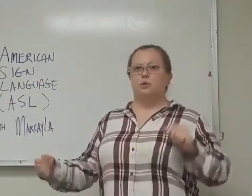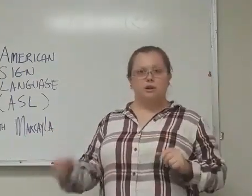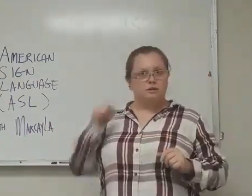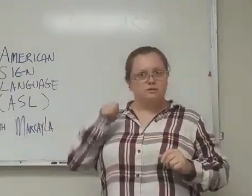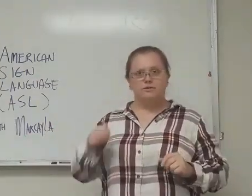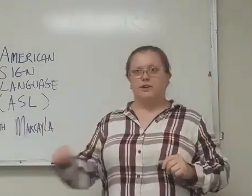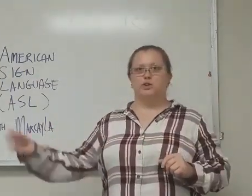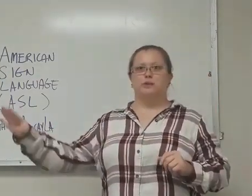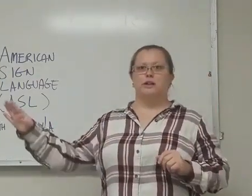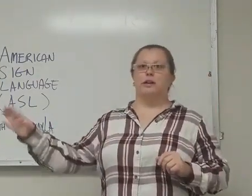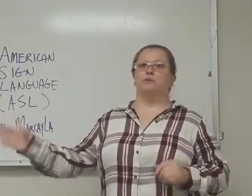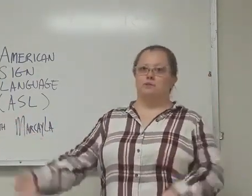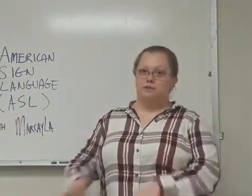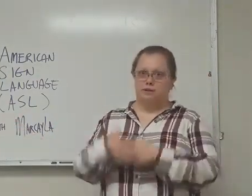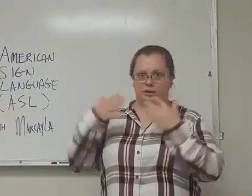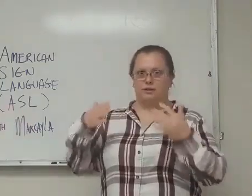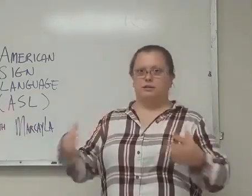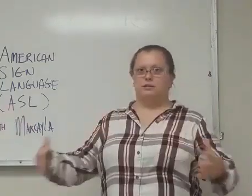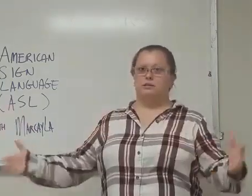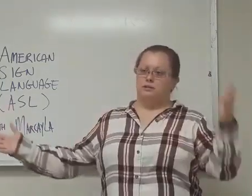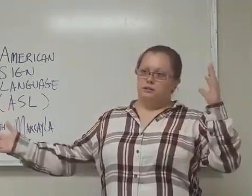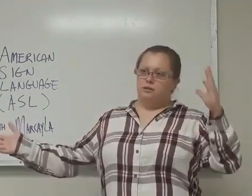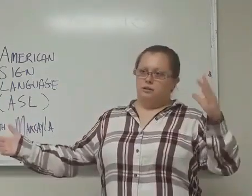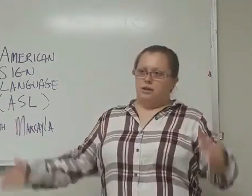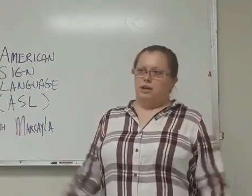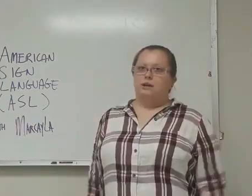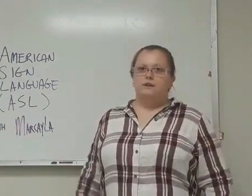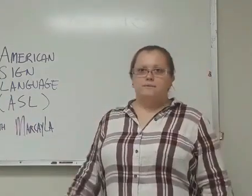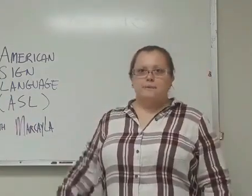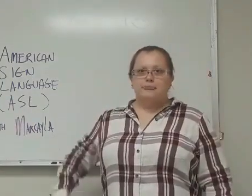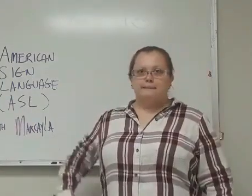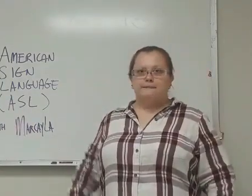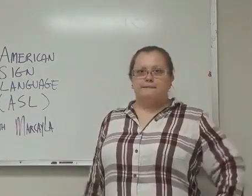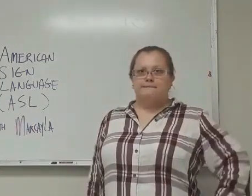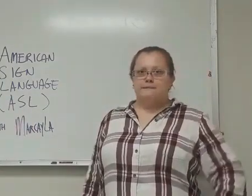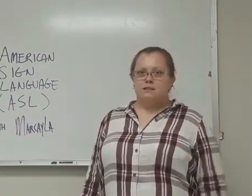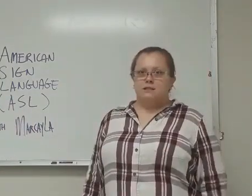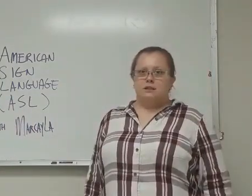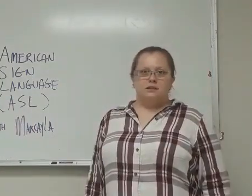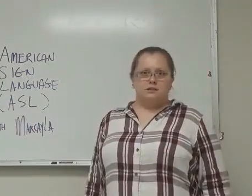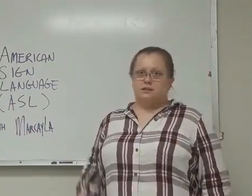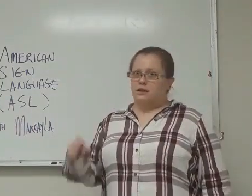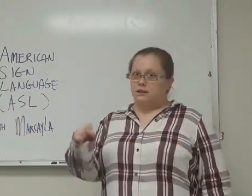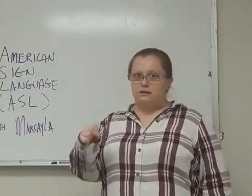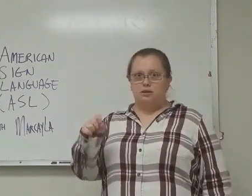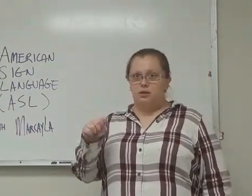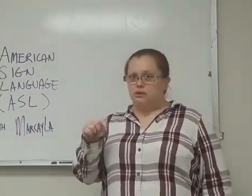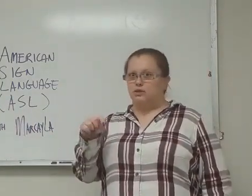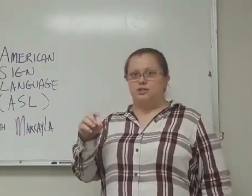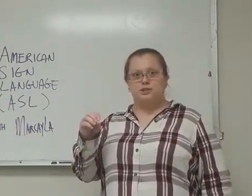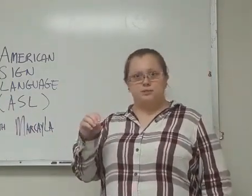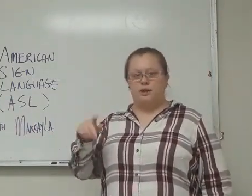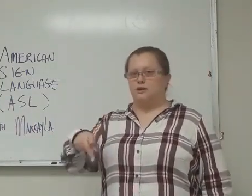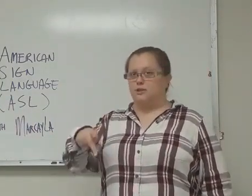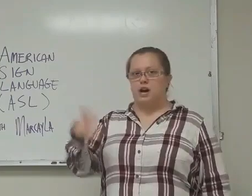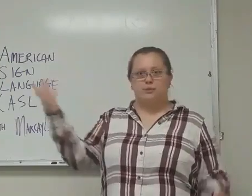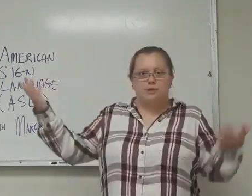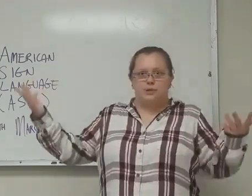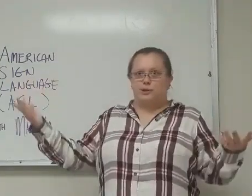book, fingerspell it out. Okay. Like for example, stop sign, you would just you would just spell it stops. So